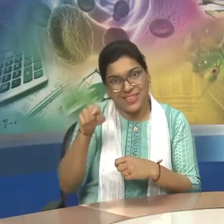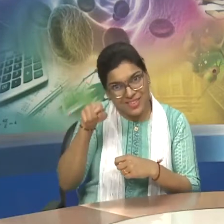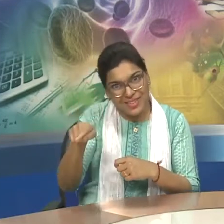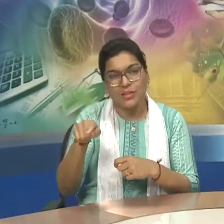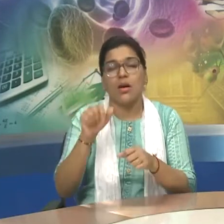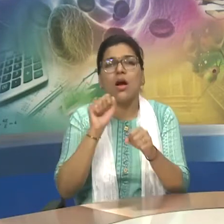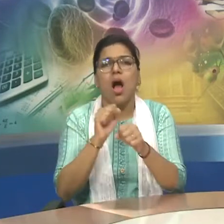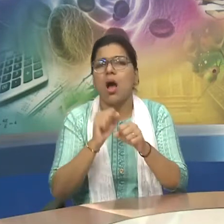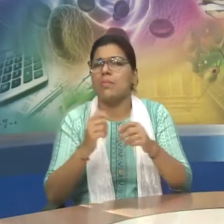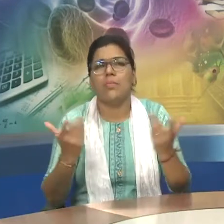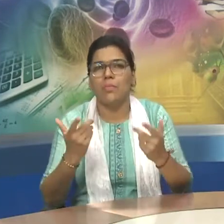cutting grass